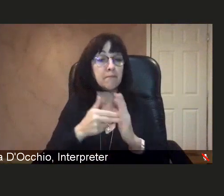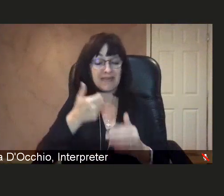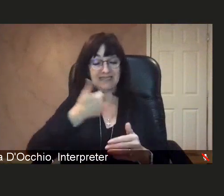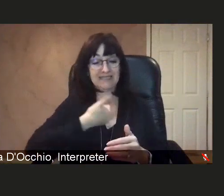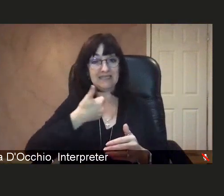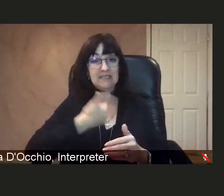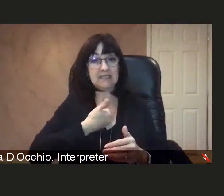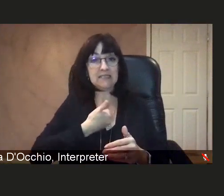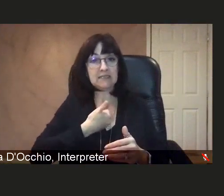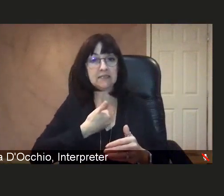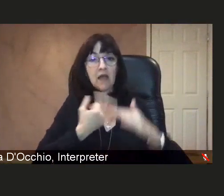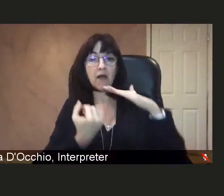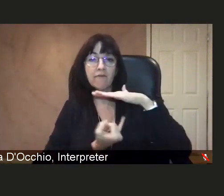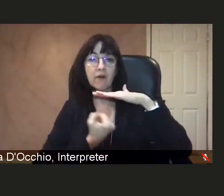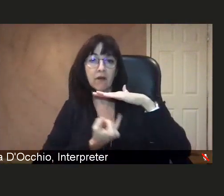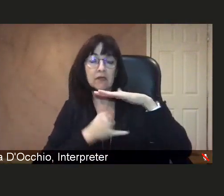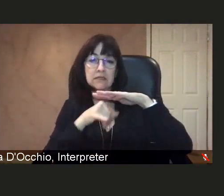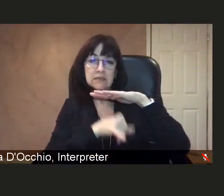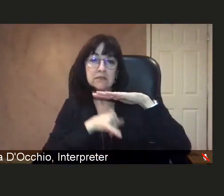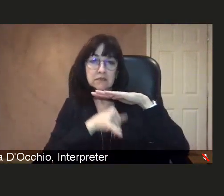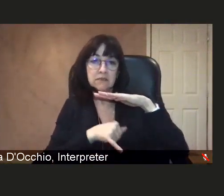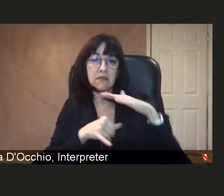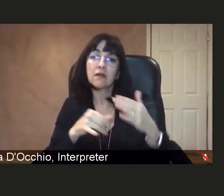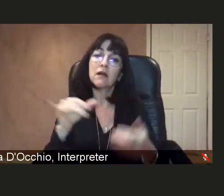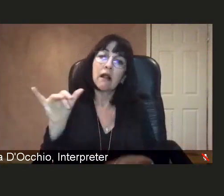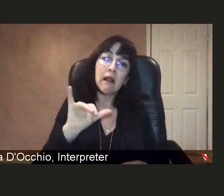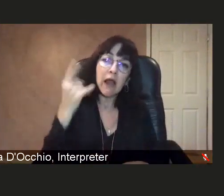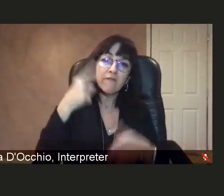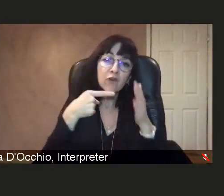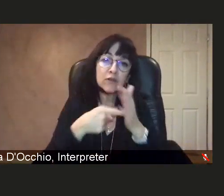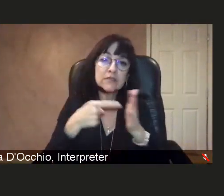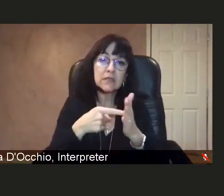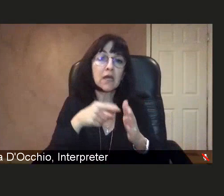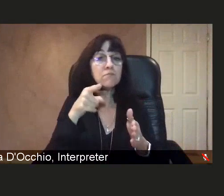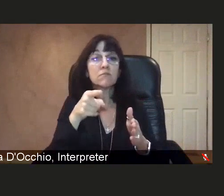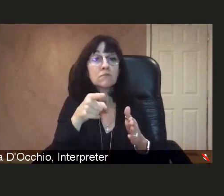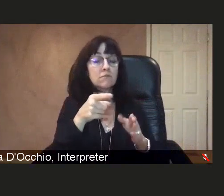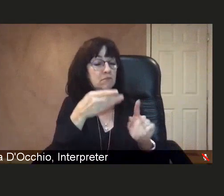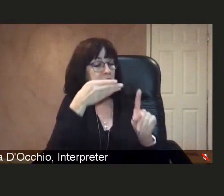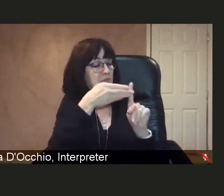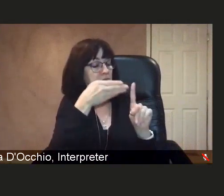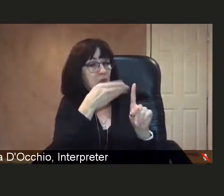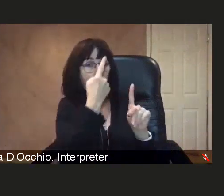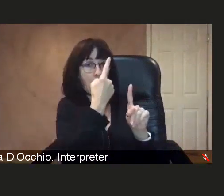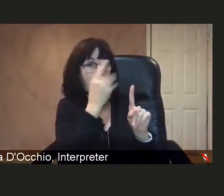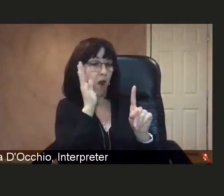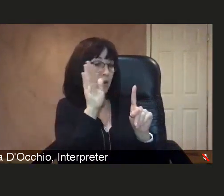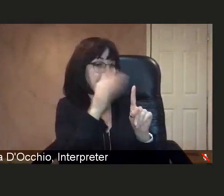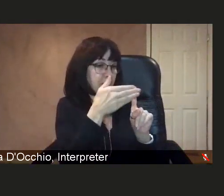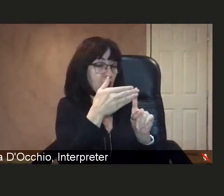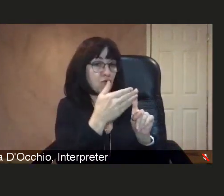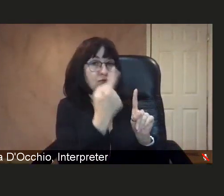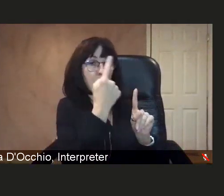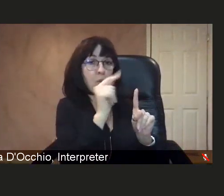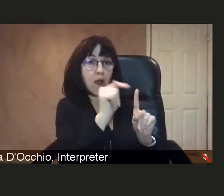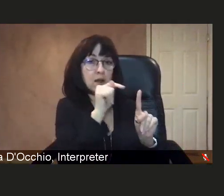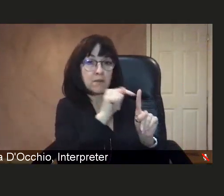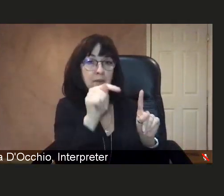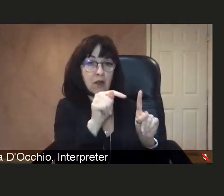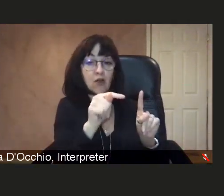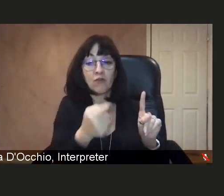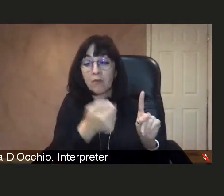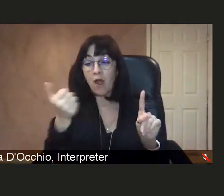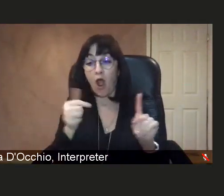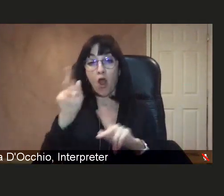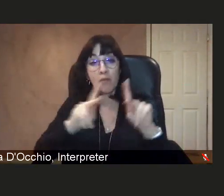is that if you can be in one bedroom and use one bathroom and everyone else that you may live with is able to stay away,